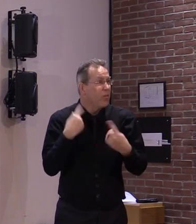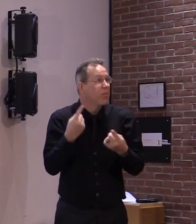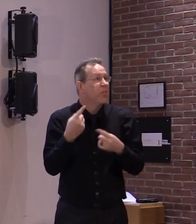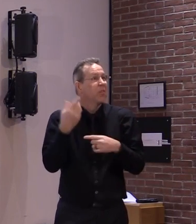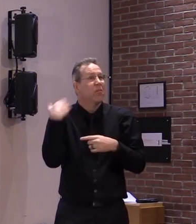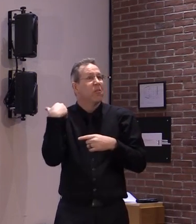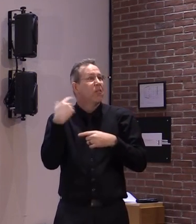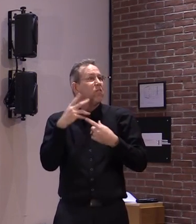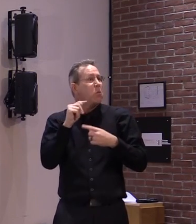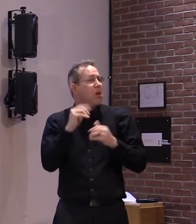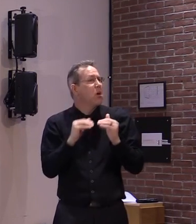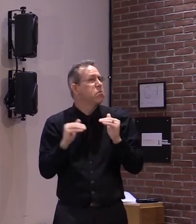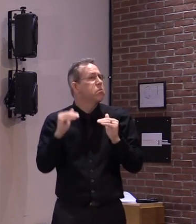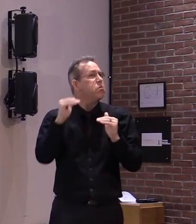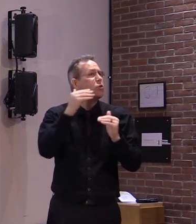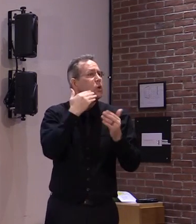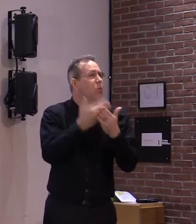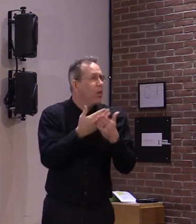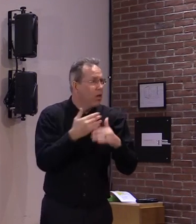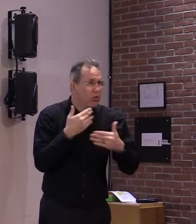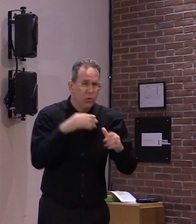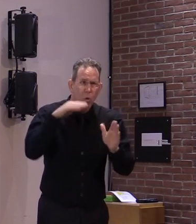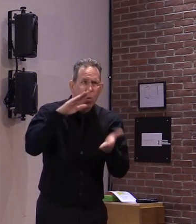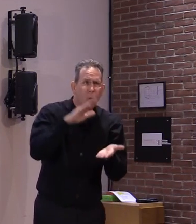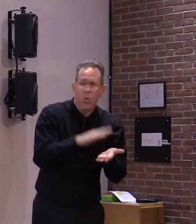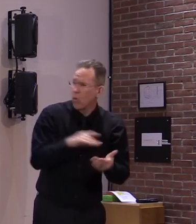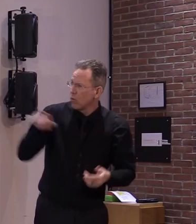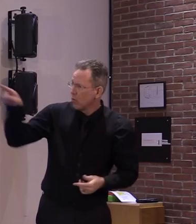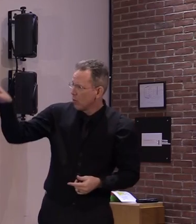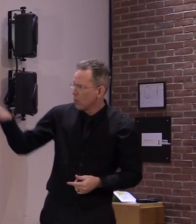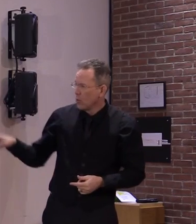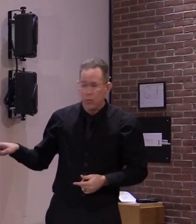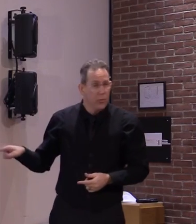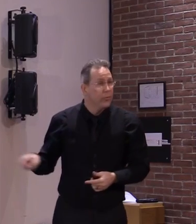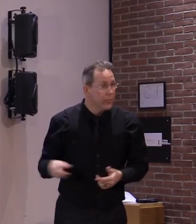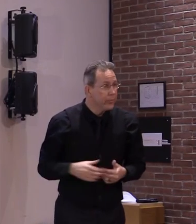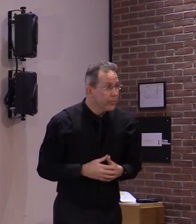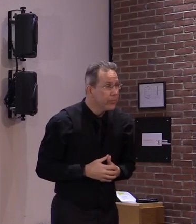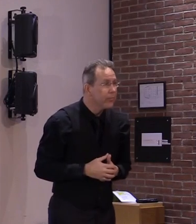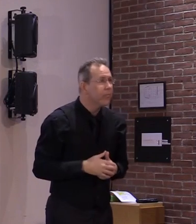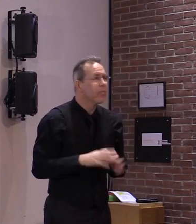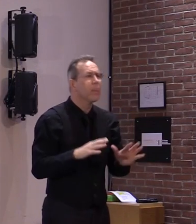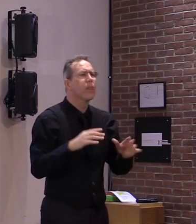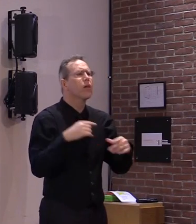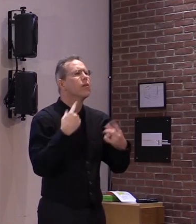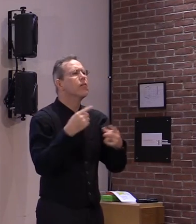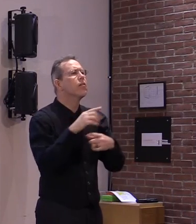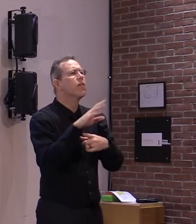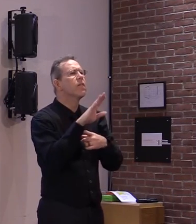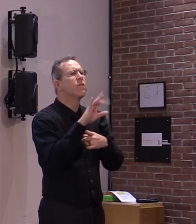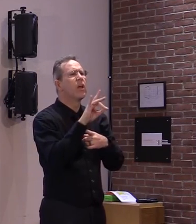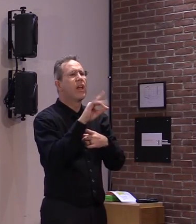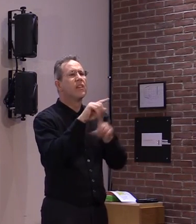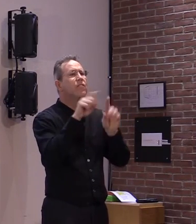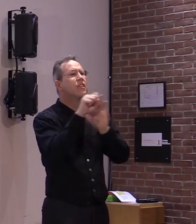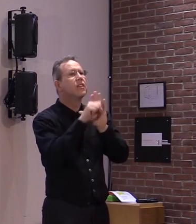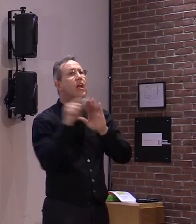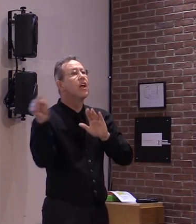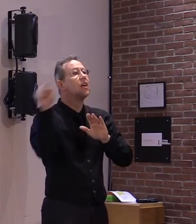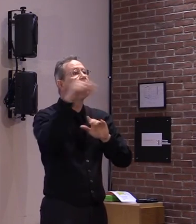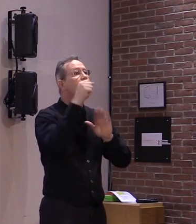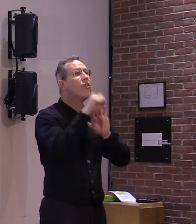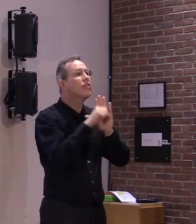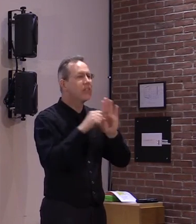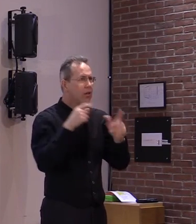case decrease continues to be geographically broad as well, with 47 states experiencing fewer cases this week